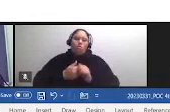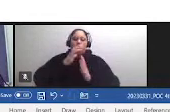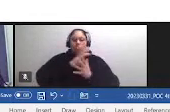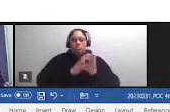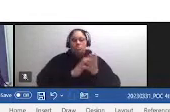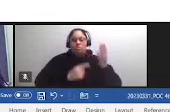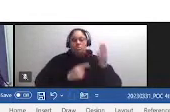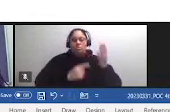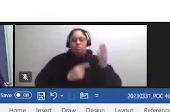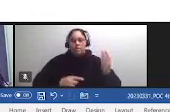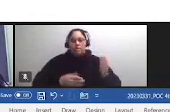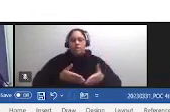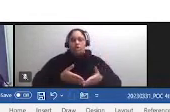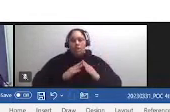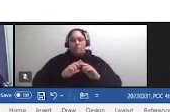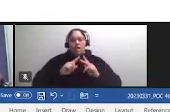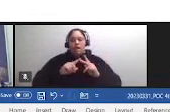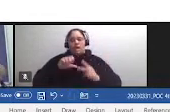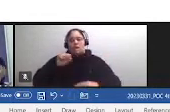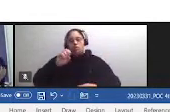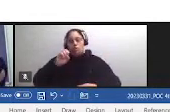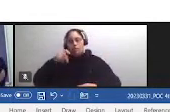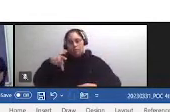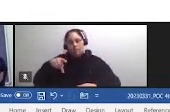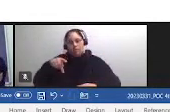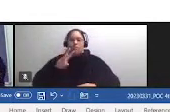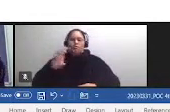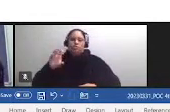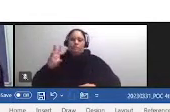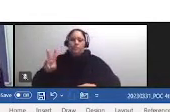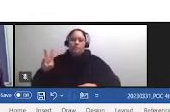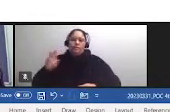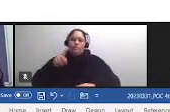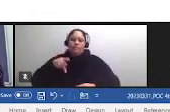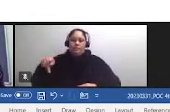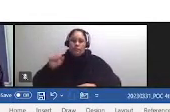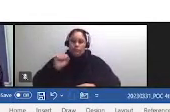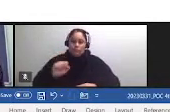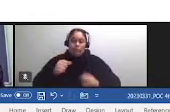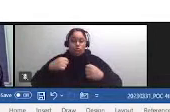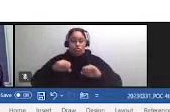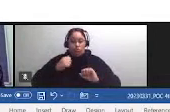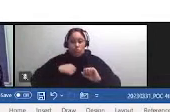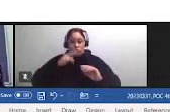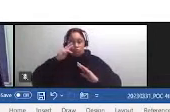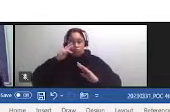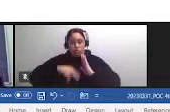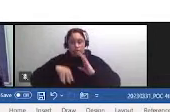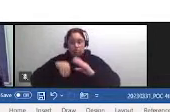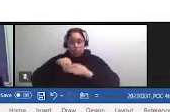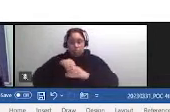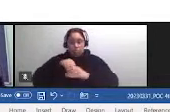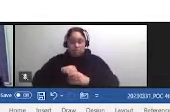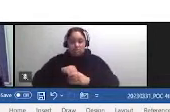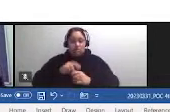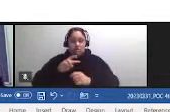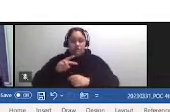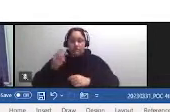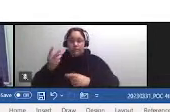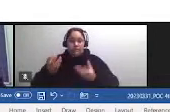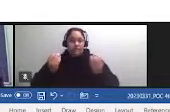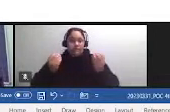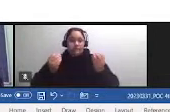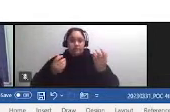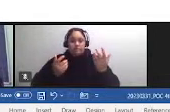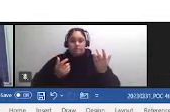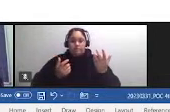auditing requirements and the SOP of WCPP, Chair. Chair, would you like to read the contents and just get